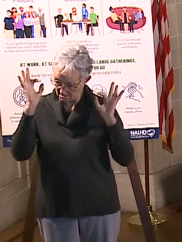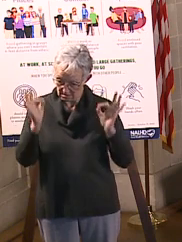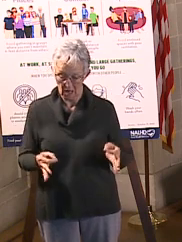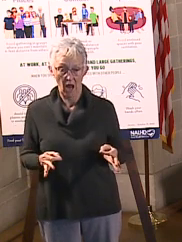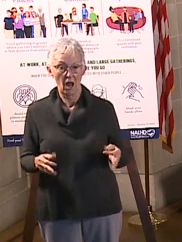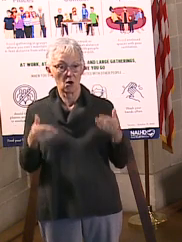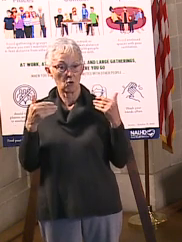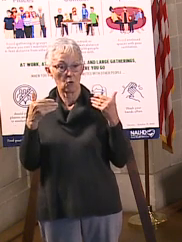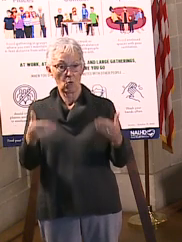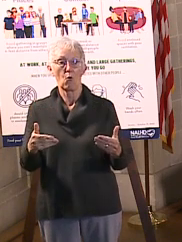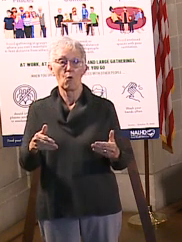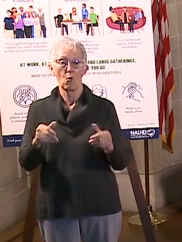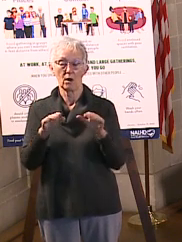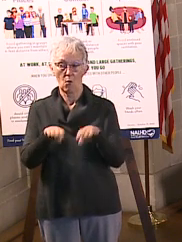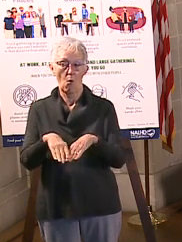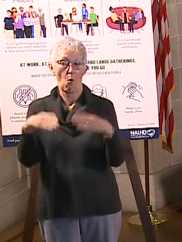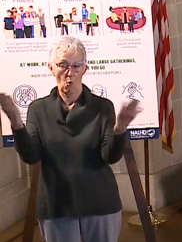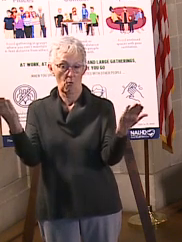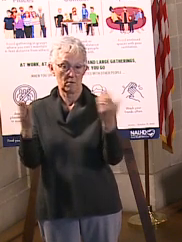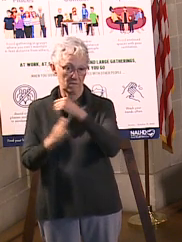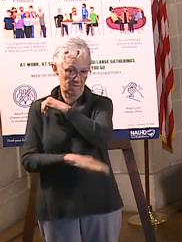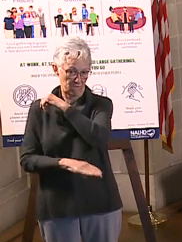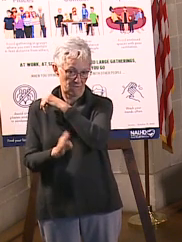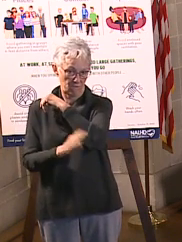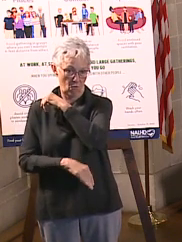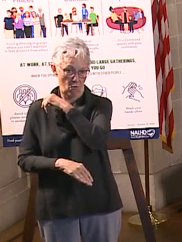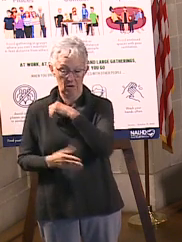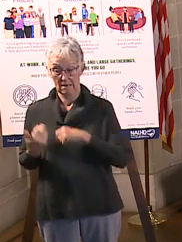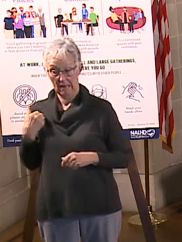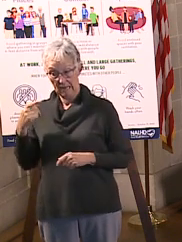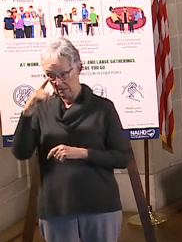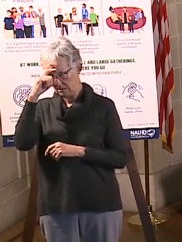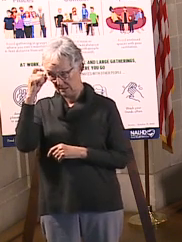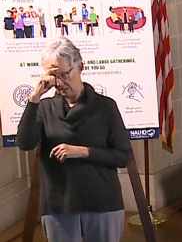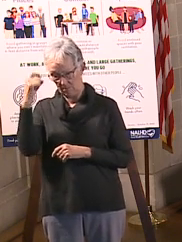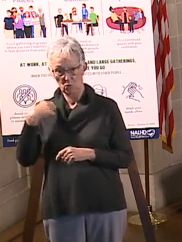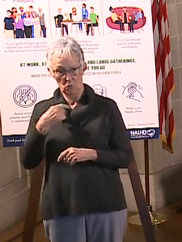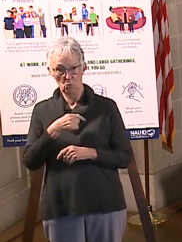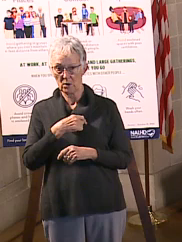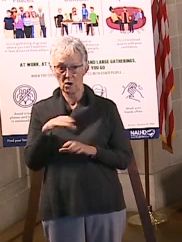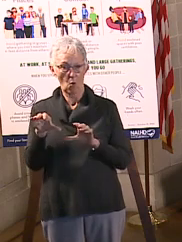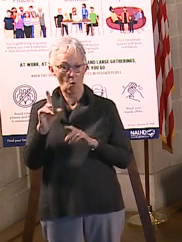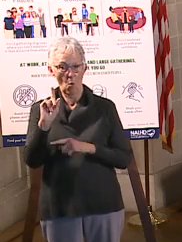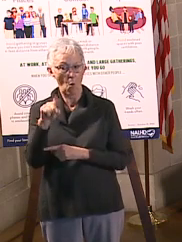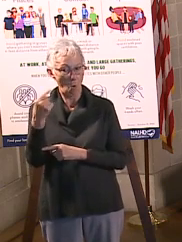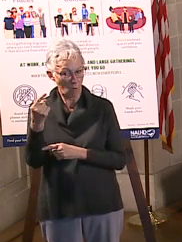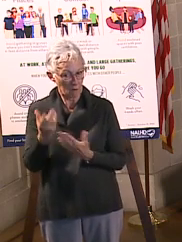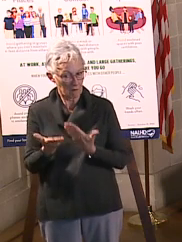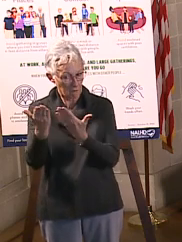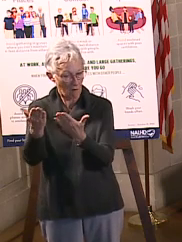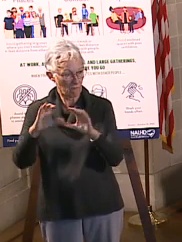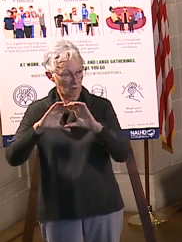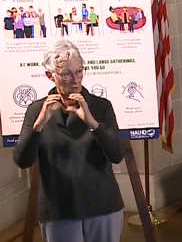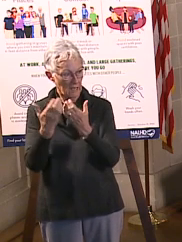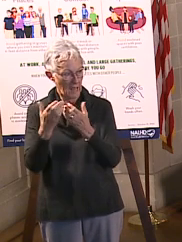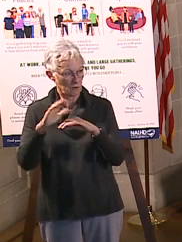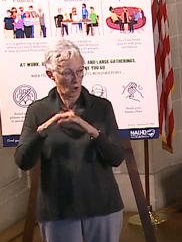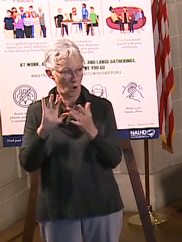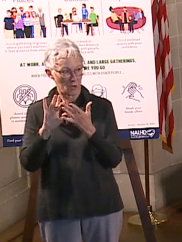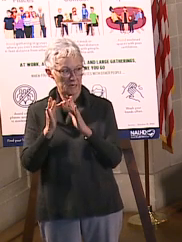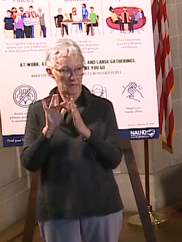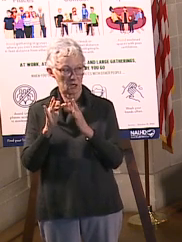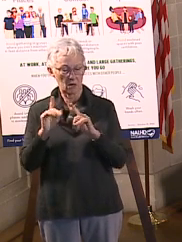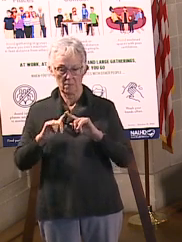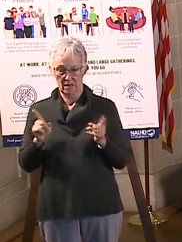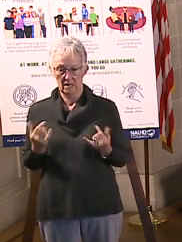remote education, staying remote in the summer, and then being very focused on affordability, attainment, as well